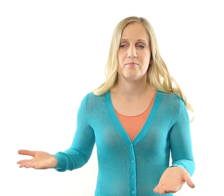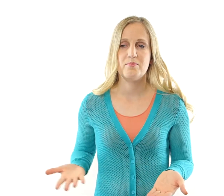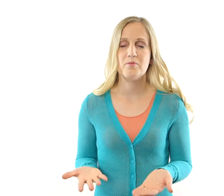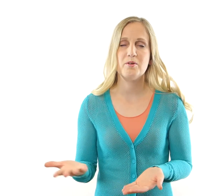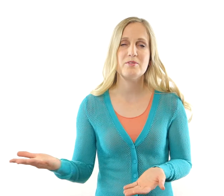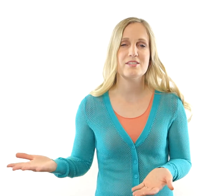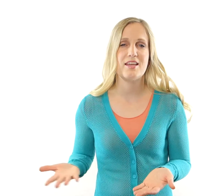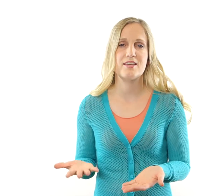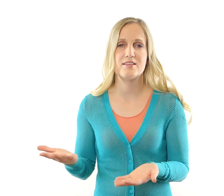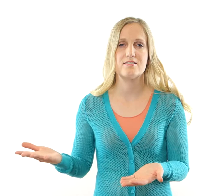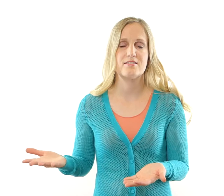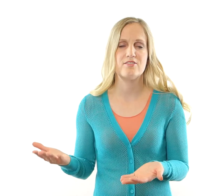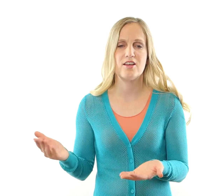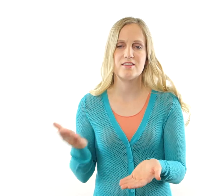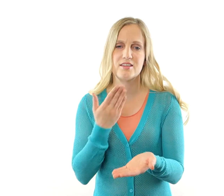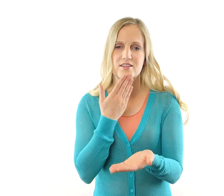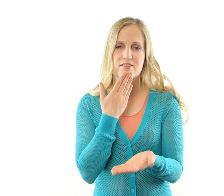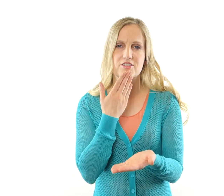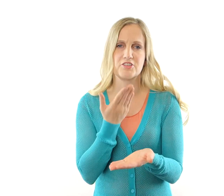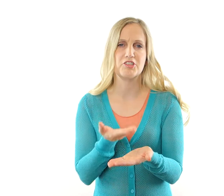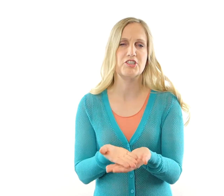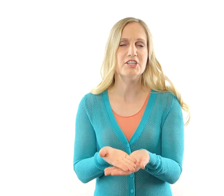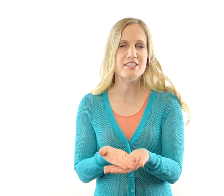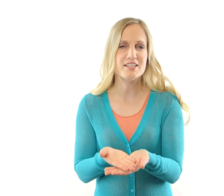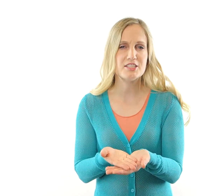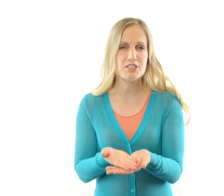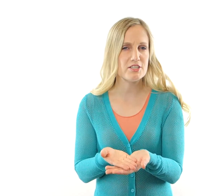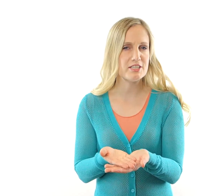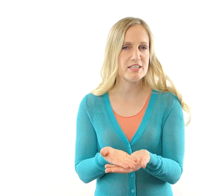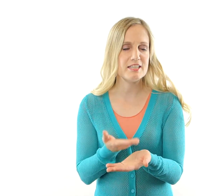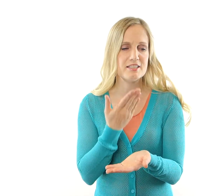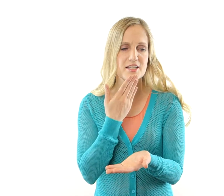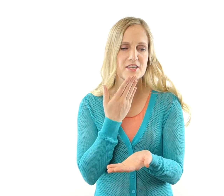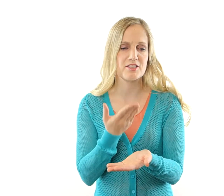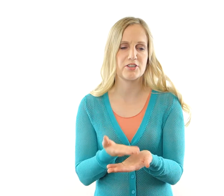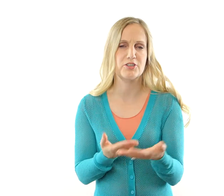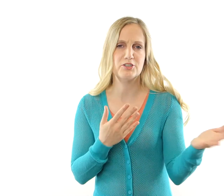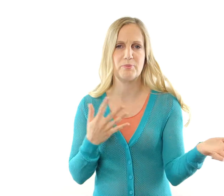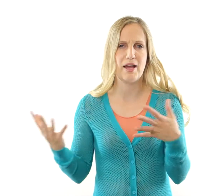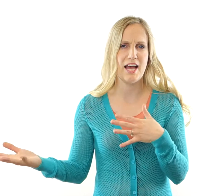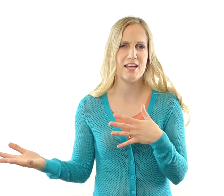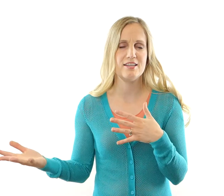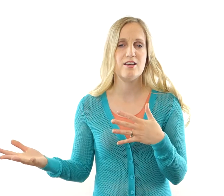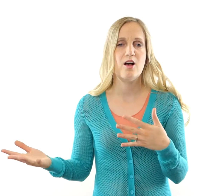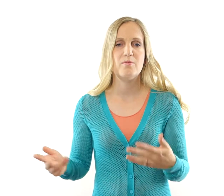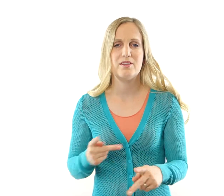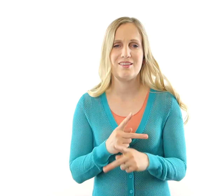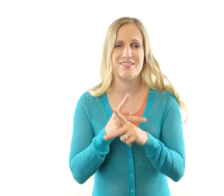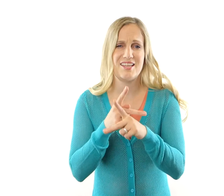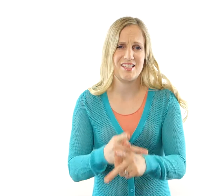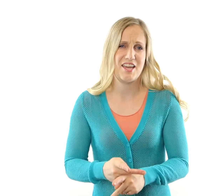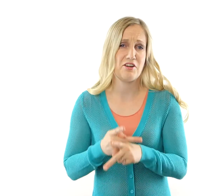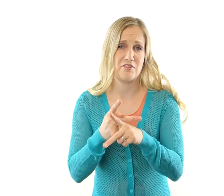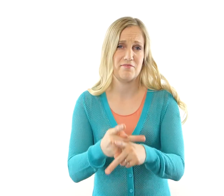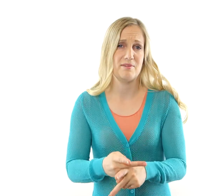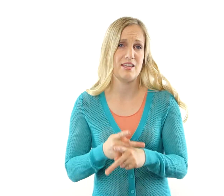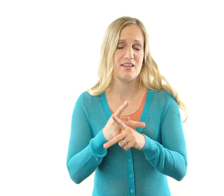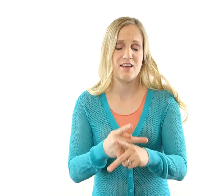but what we're saying is not that they're good necessarily, like they're good or bad, but they take care of me. And